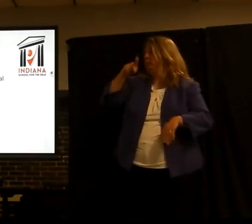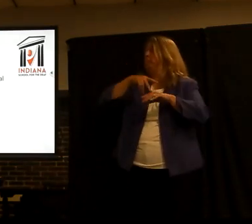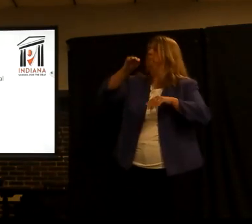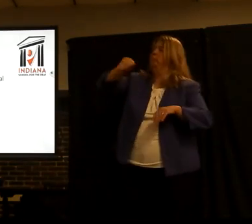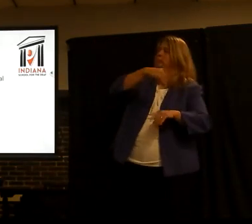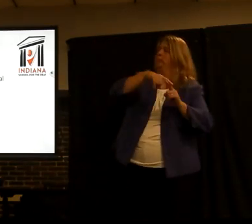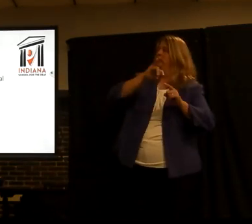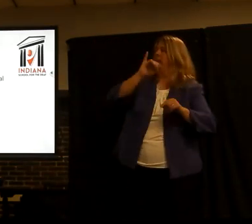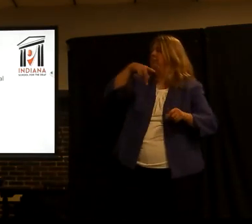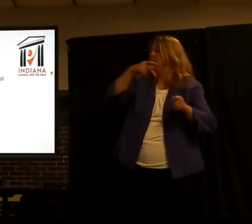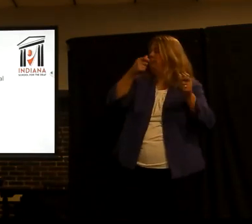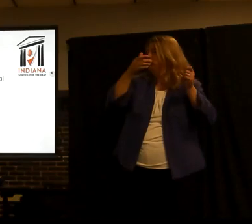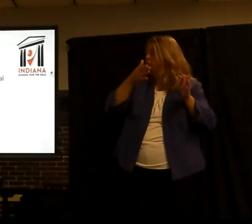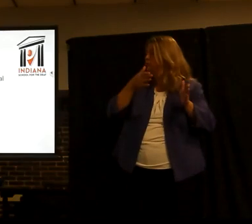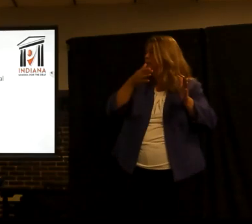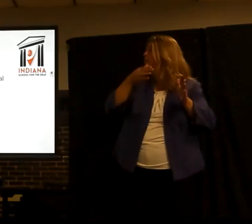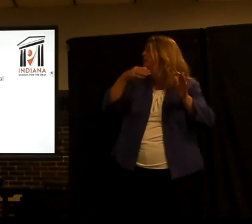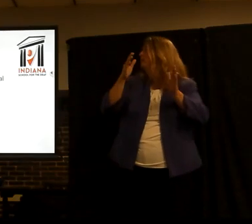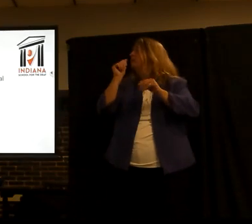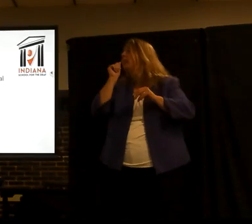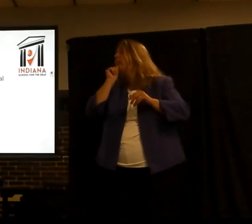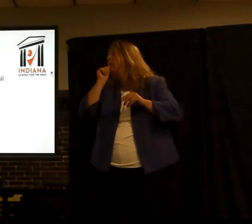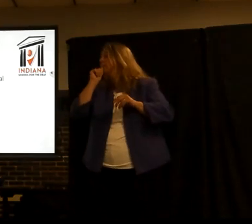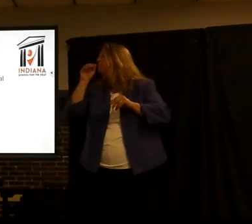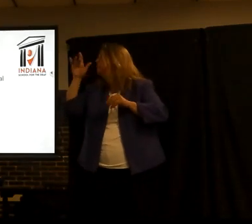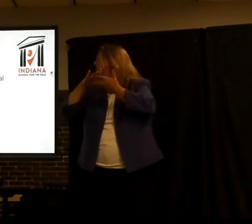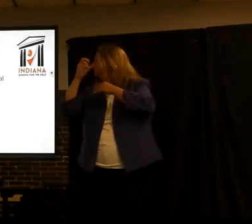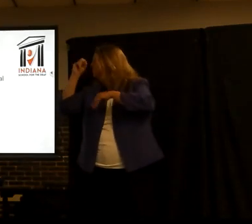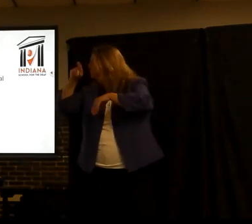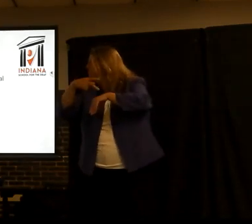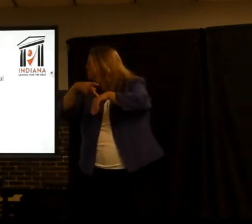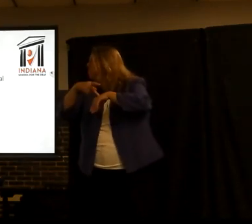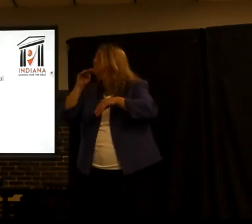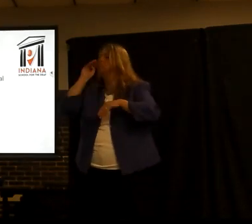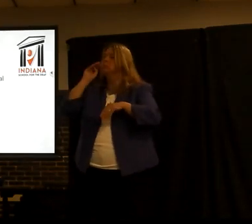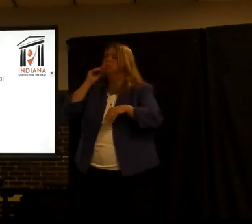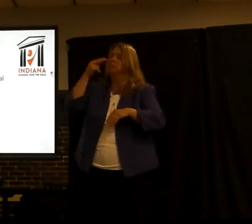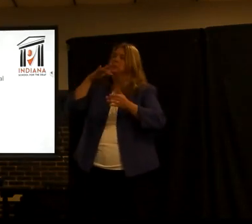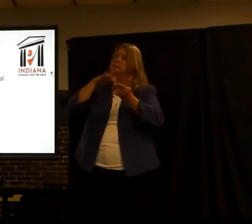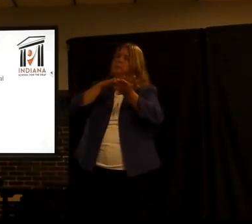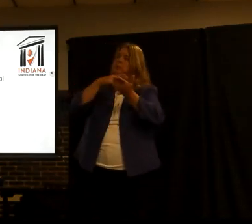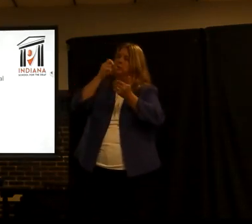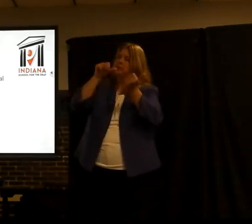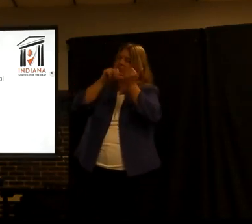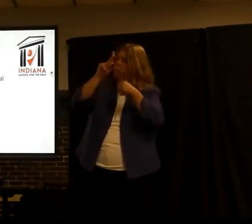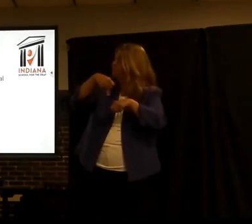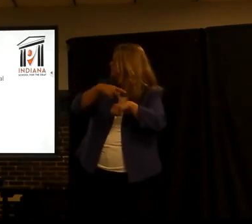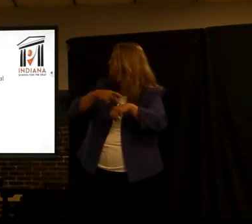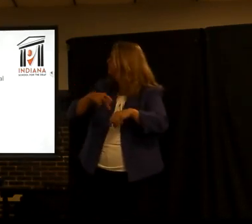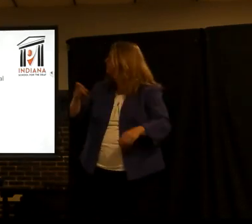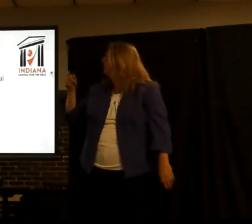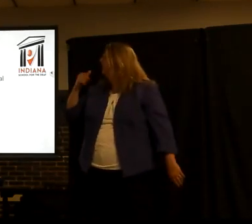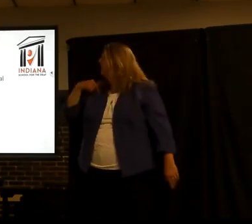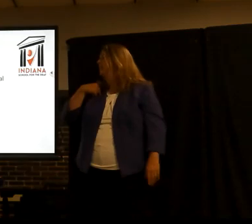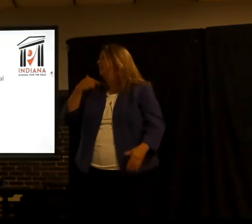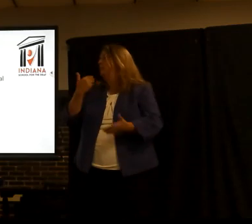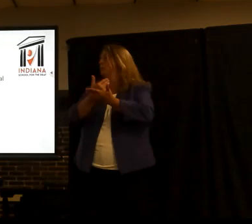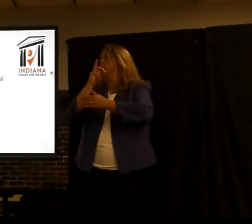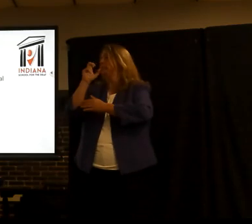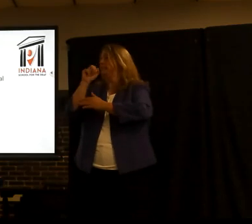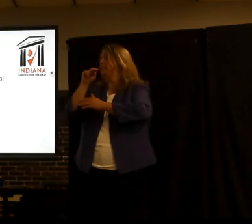Andy Alka was our high school principal, who has now become an IEP administrator. Annette Tavernese is now the